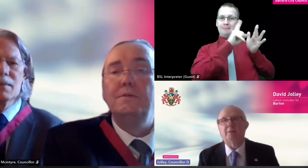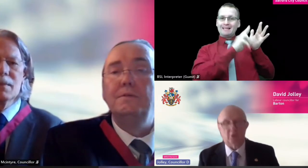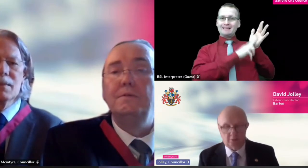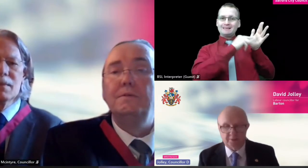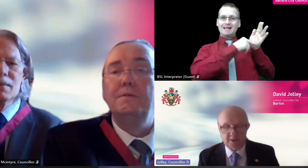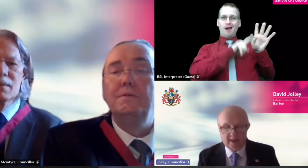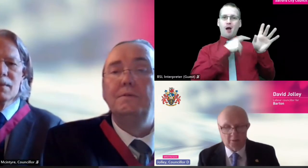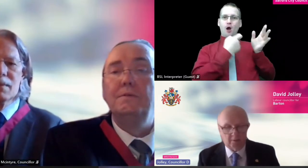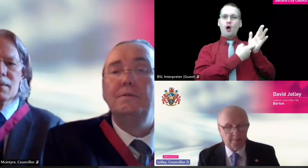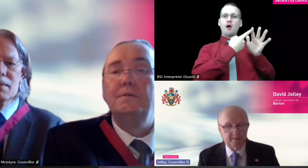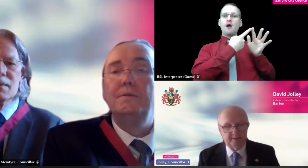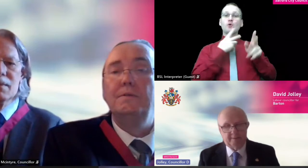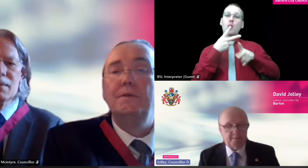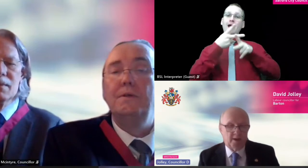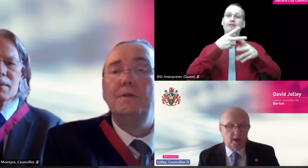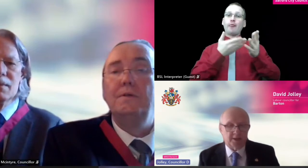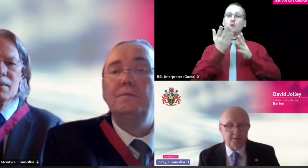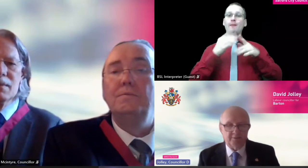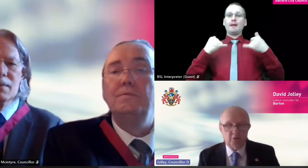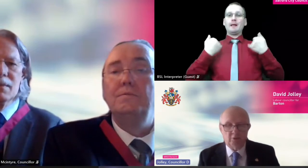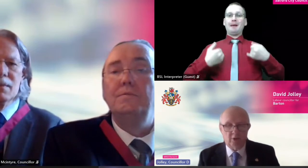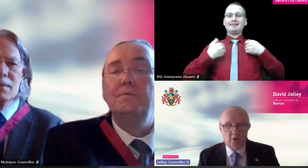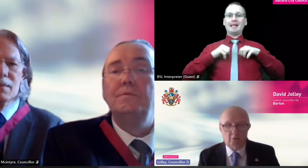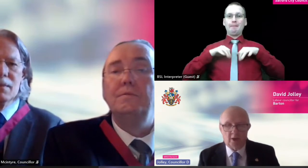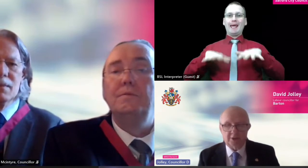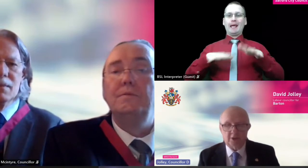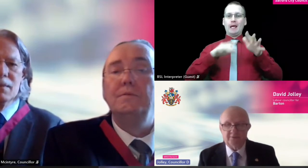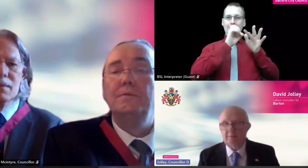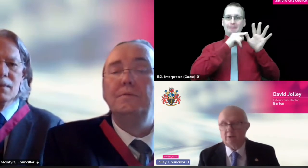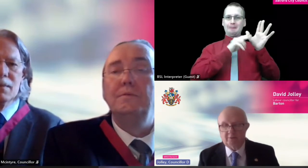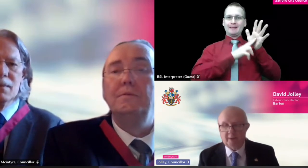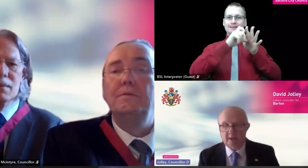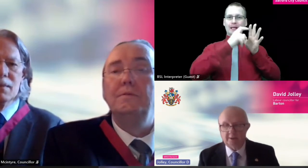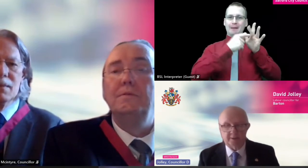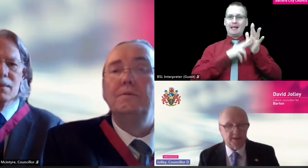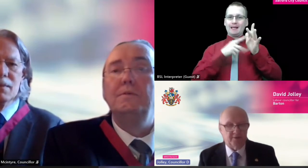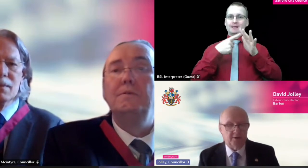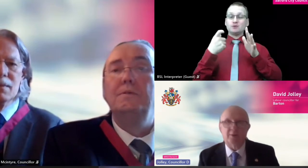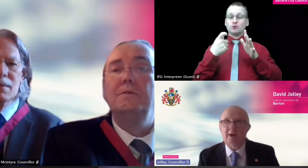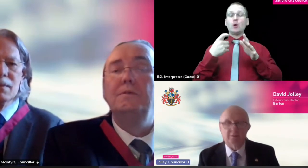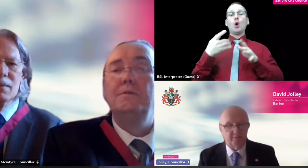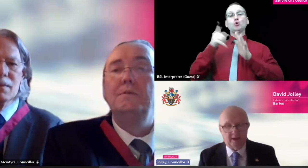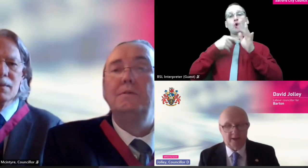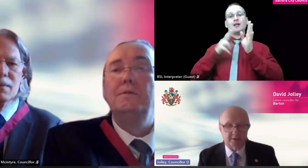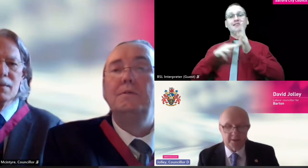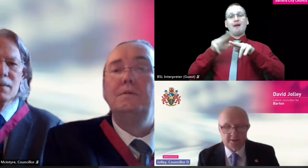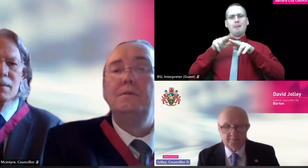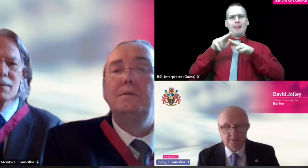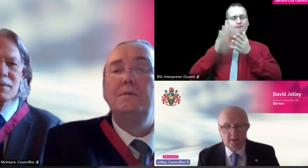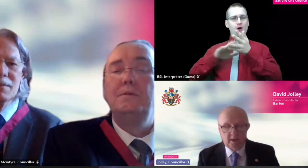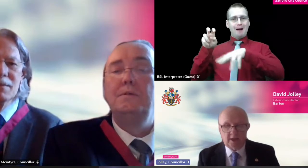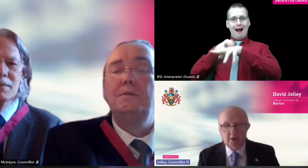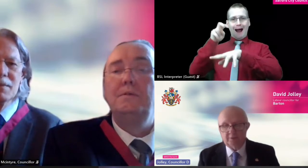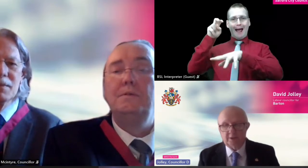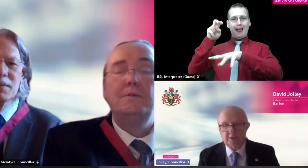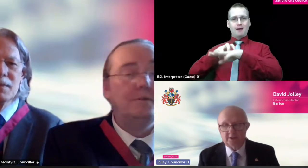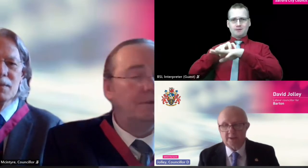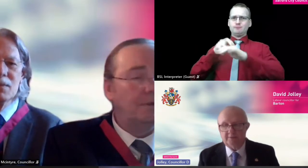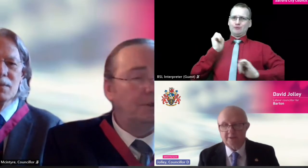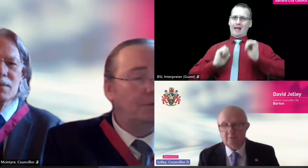of Ceremonial Mayor for the municipal year. As many of you will know, John's family comes from Ireland. John will be taking over the role in the most unusual